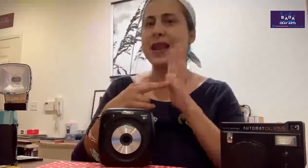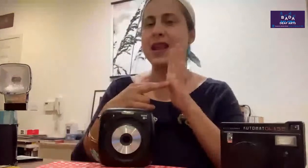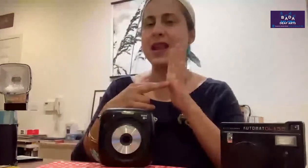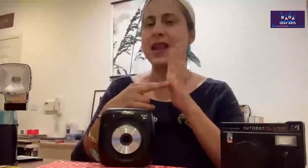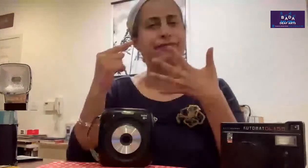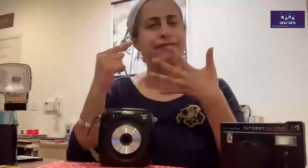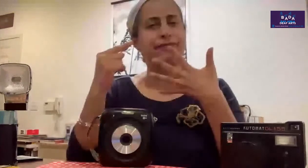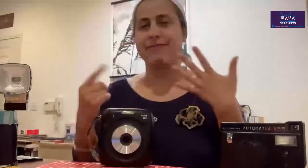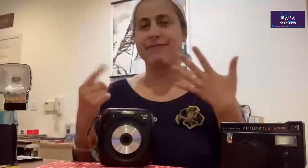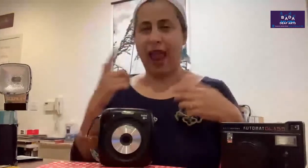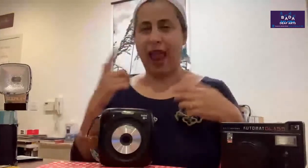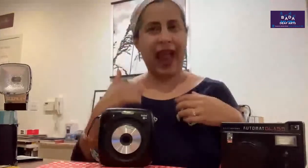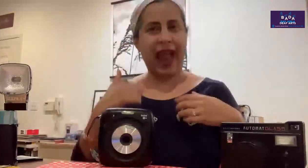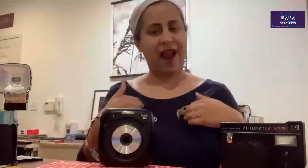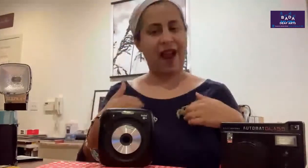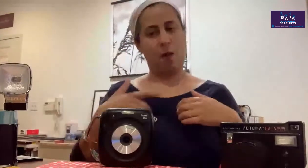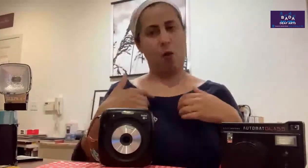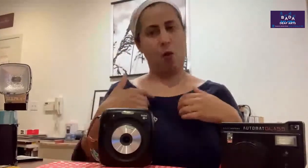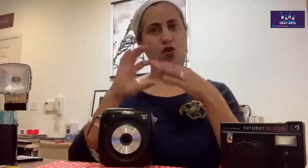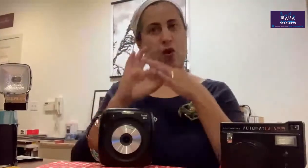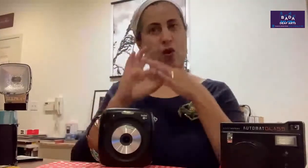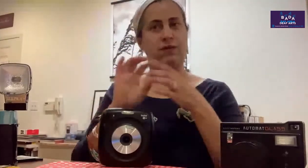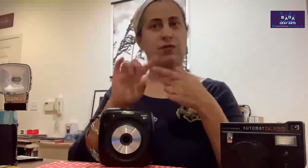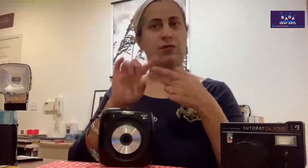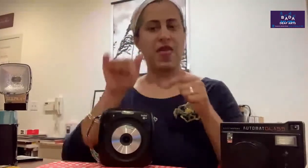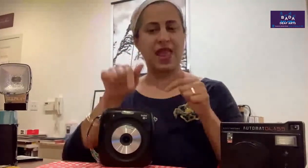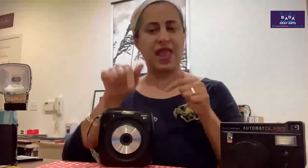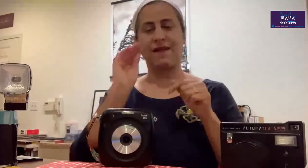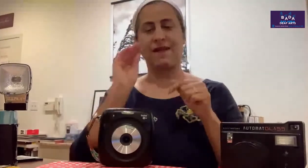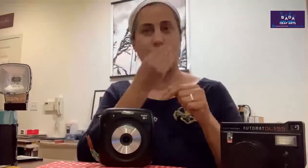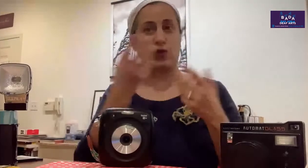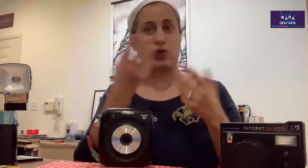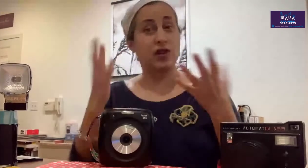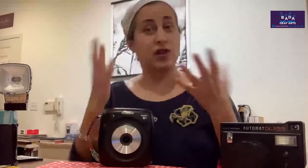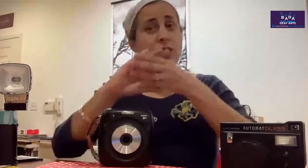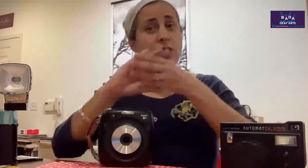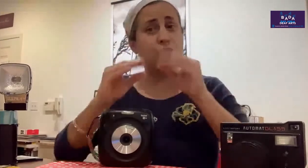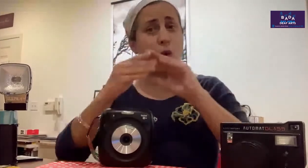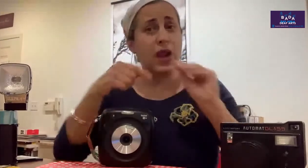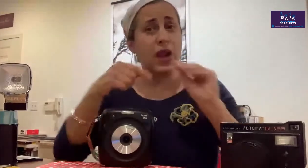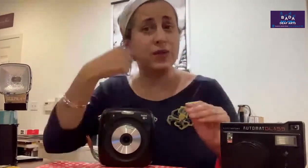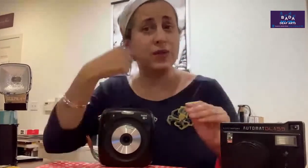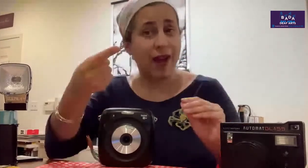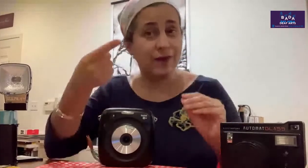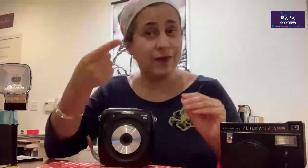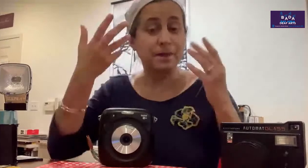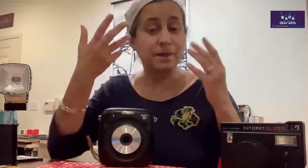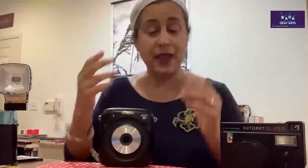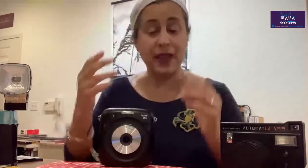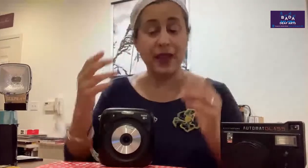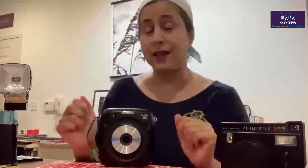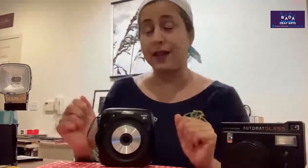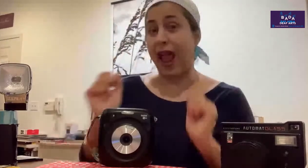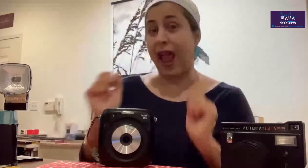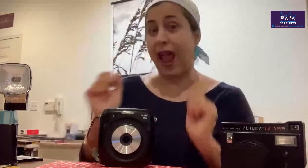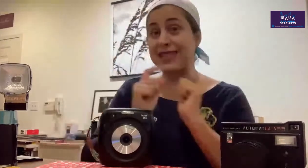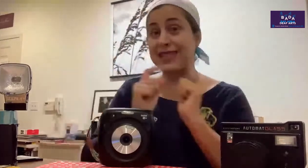to feel themselves opening up. I wanted that to be the viewer's experience, because these